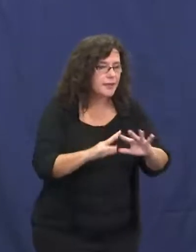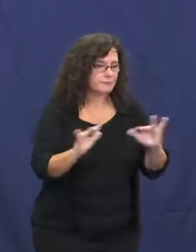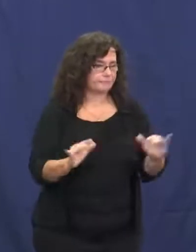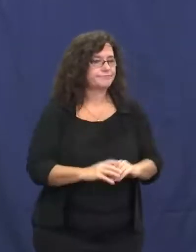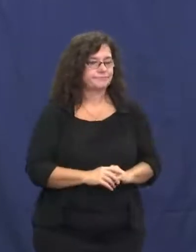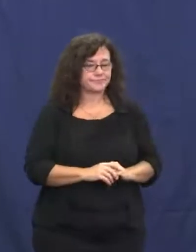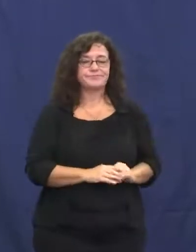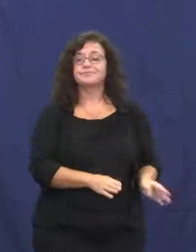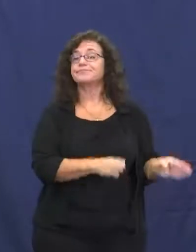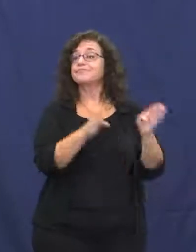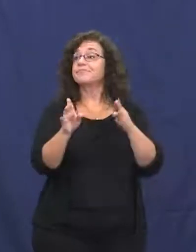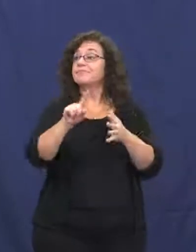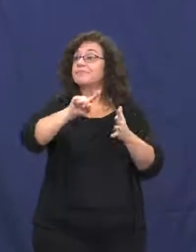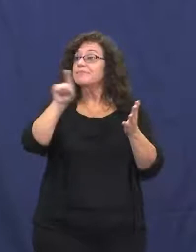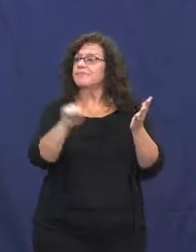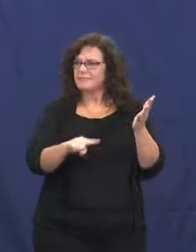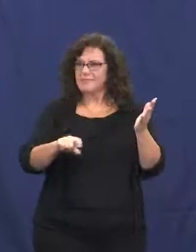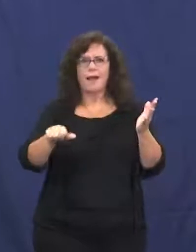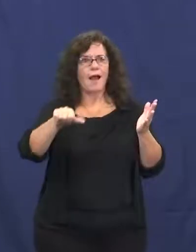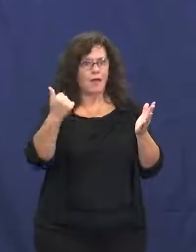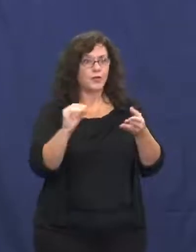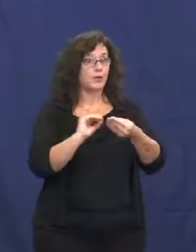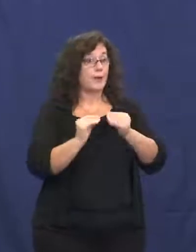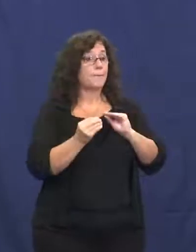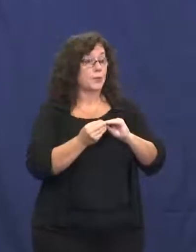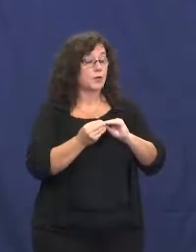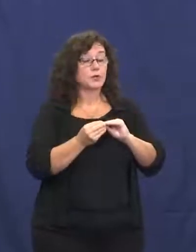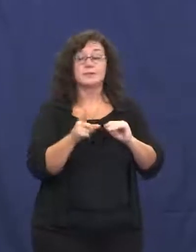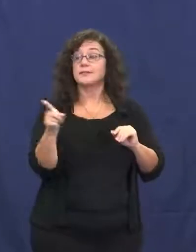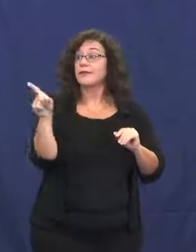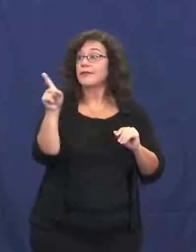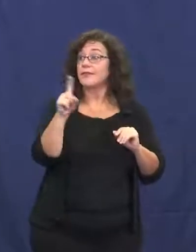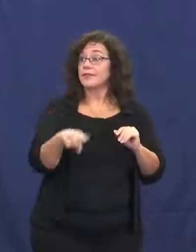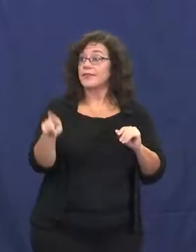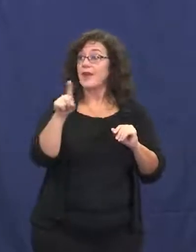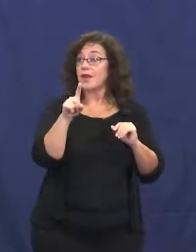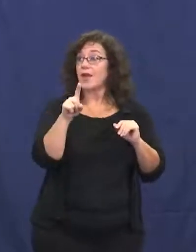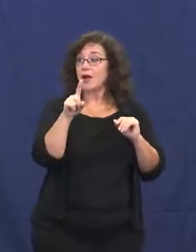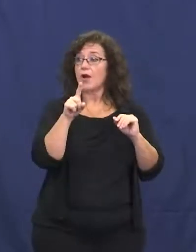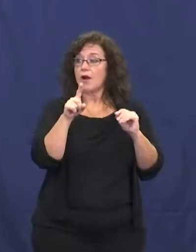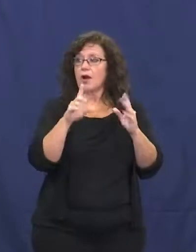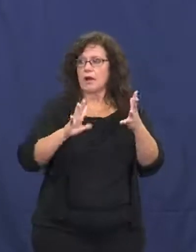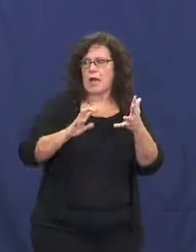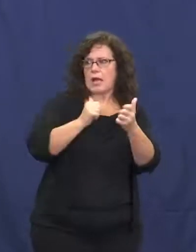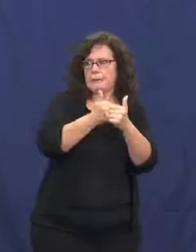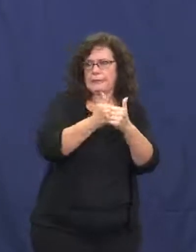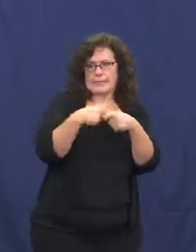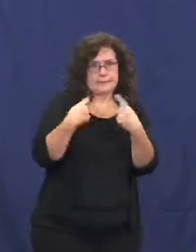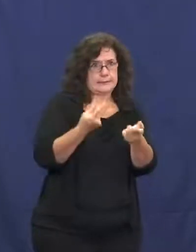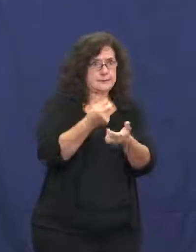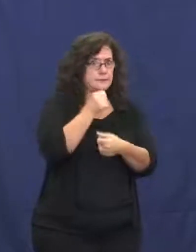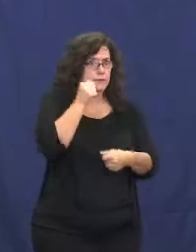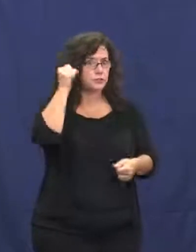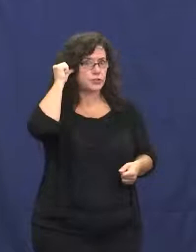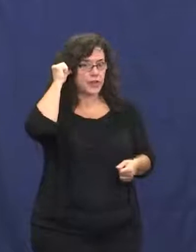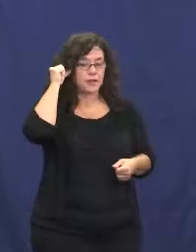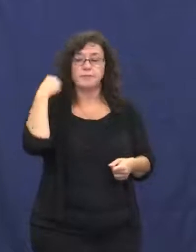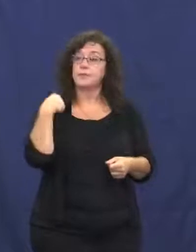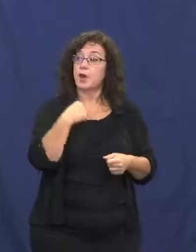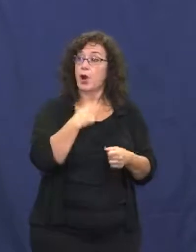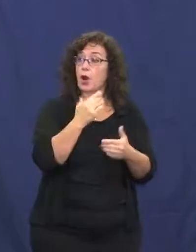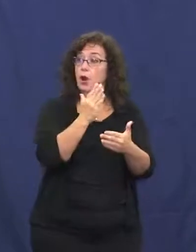other green areas there is just those numbers are updated since yesterday. They're current. Our average daily test rate